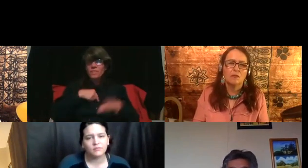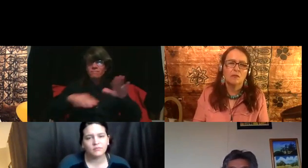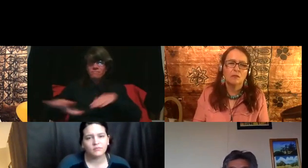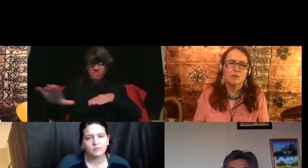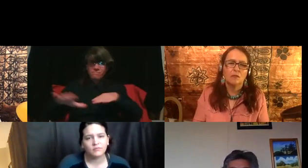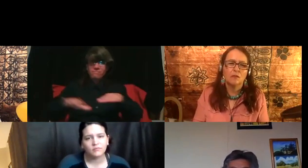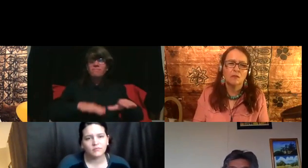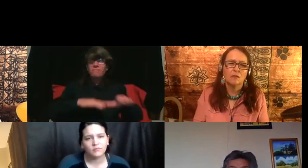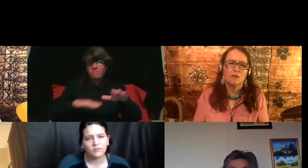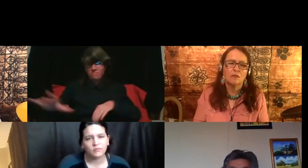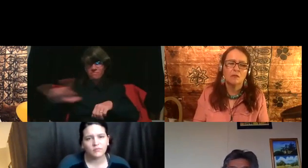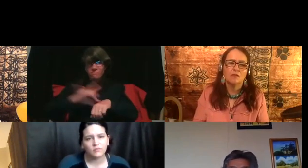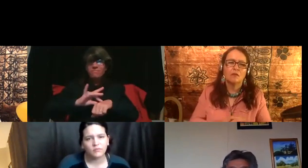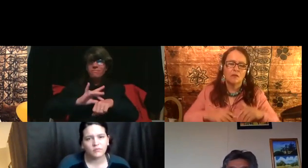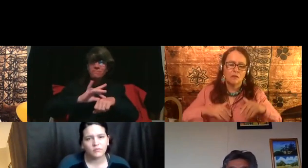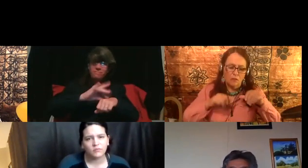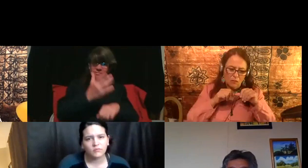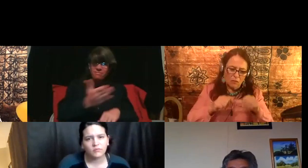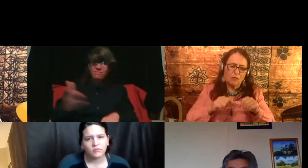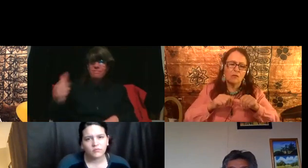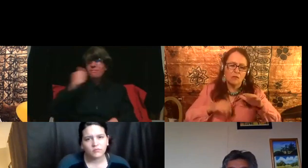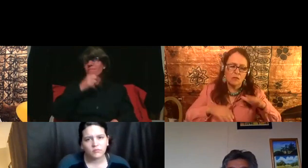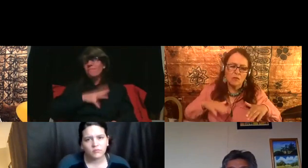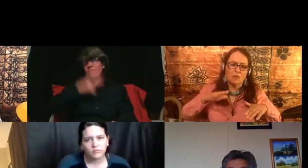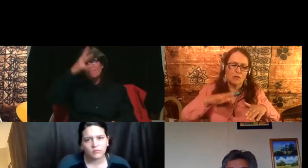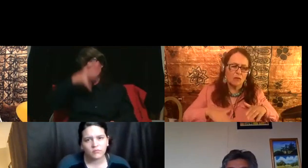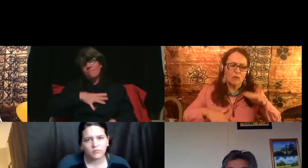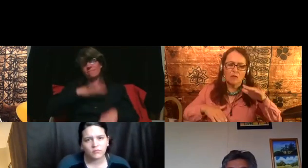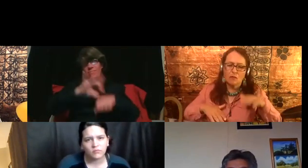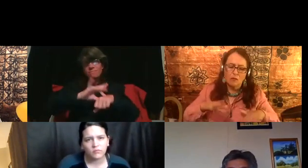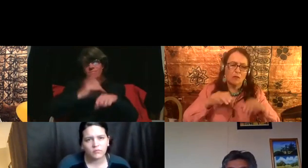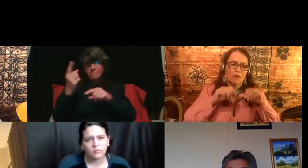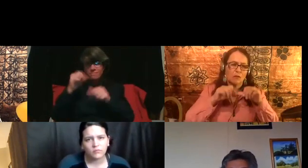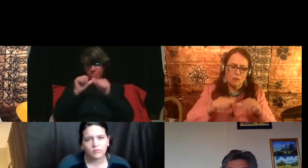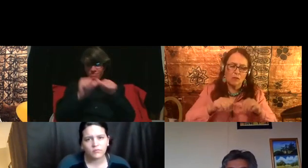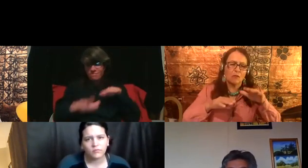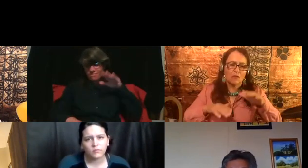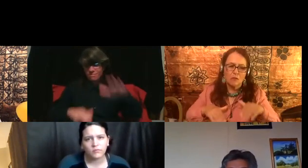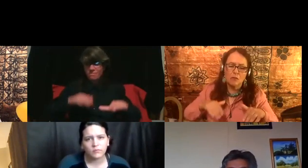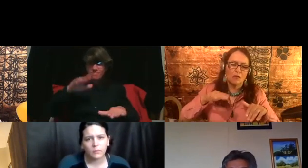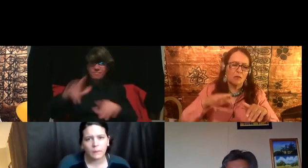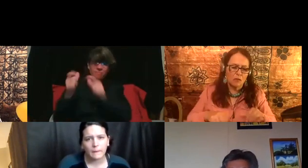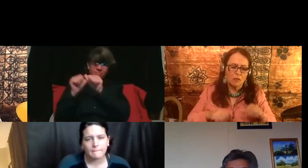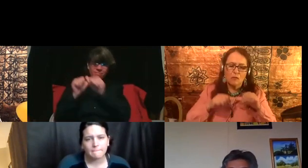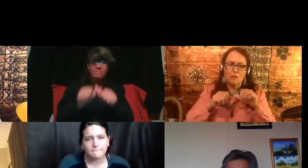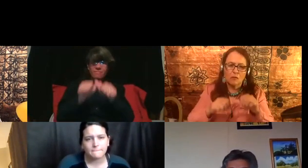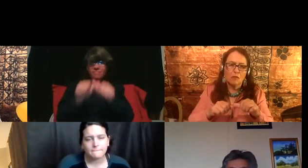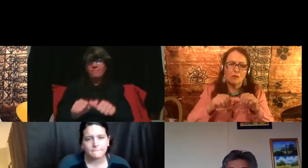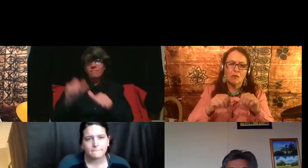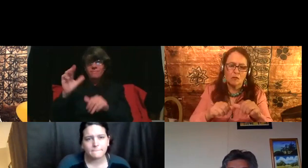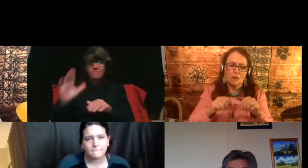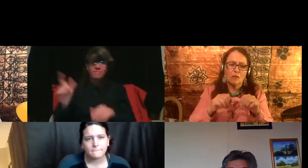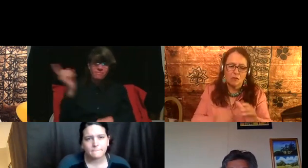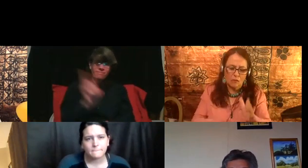shanga She na shanga na she na shanga na she na